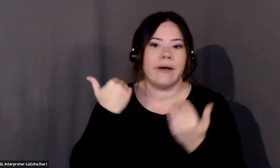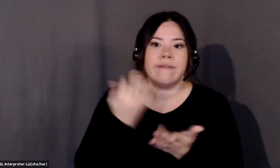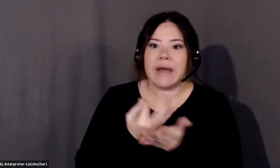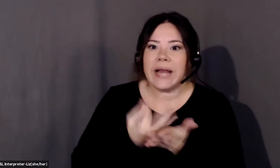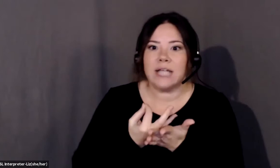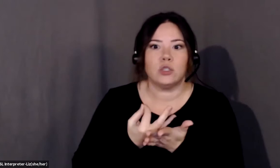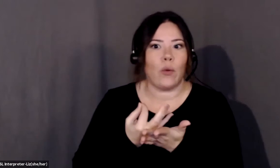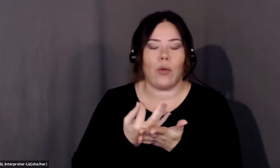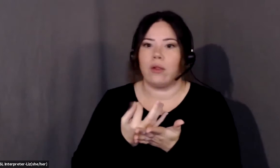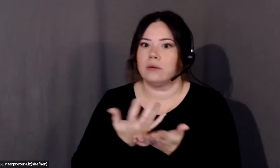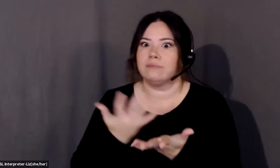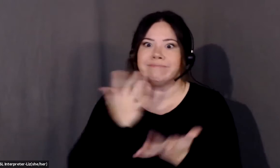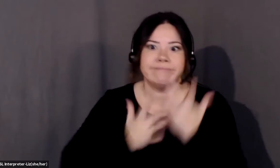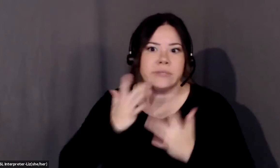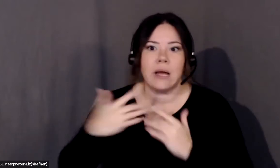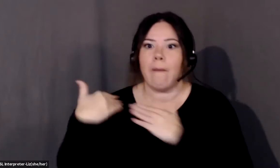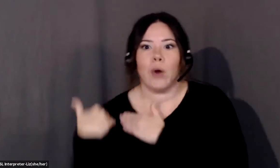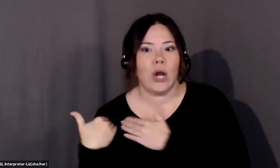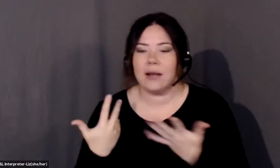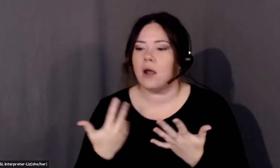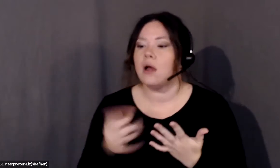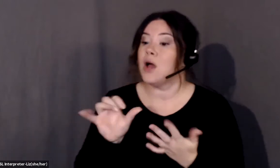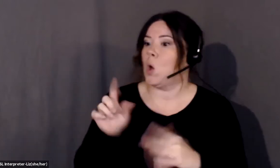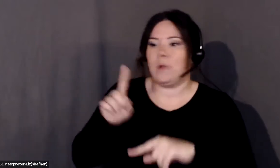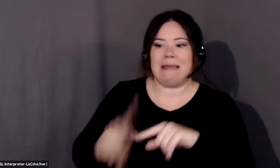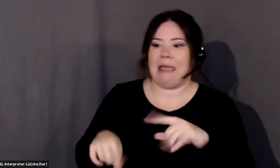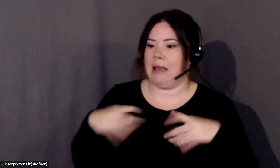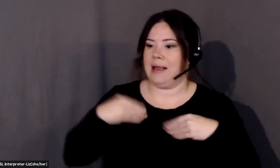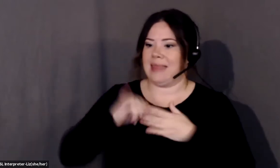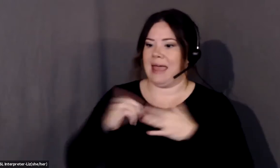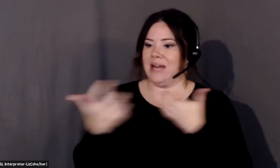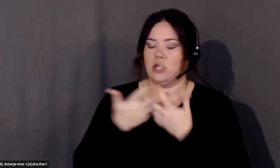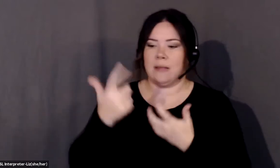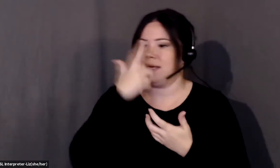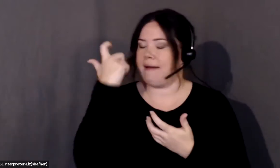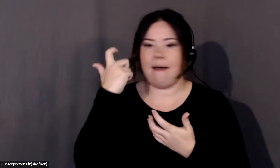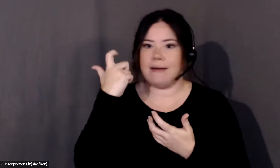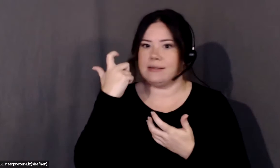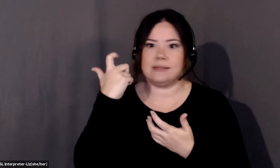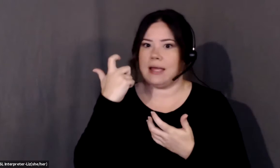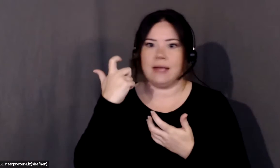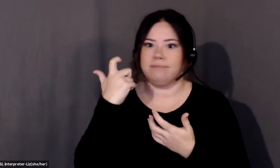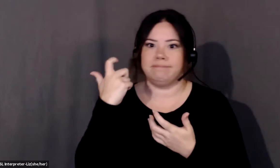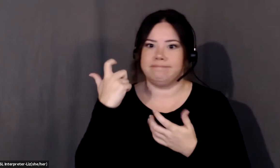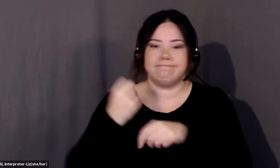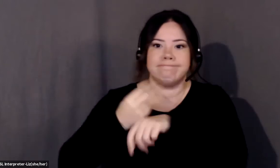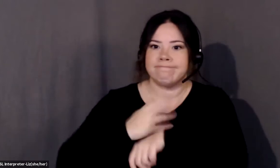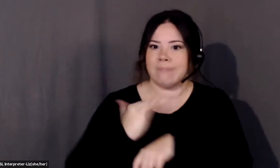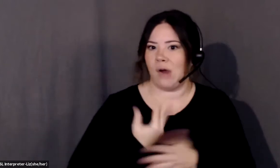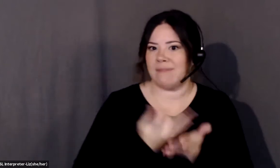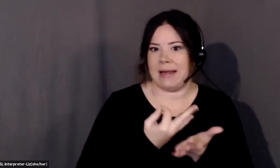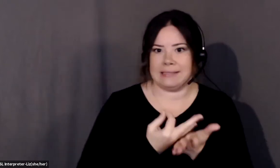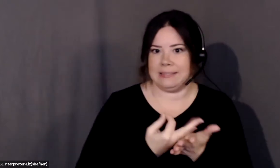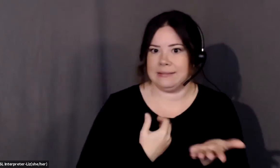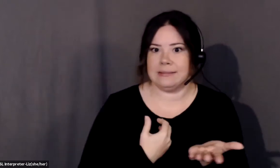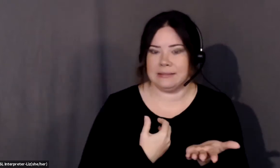the accommodation because it's an undue financial administrative burden. And if so,